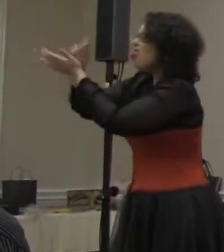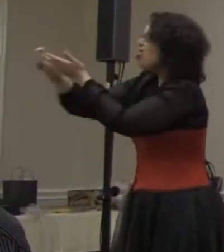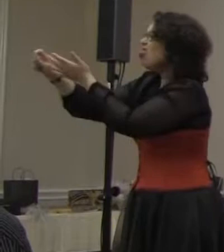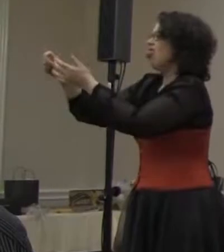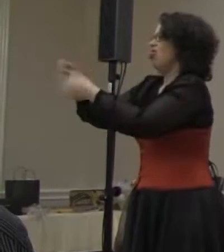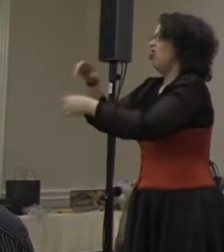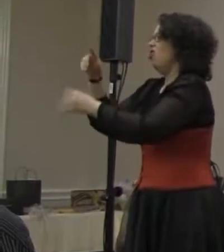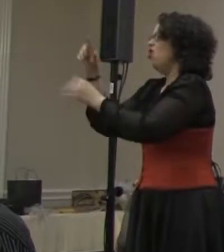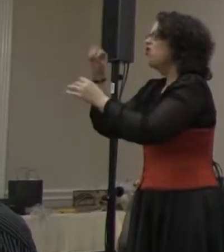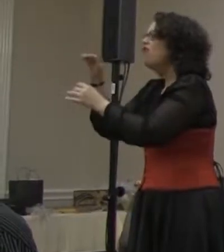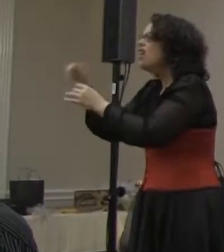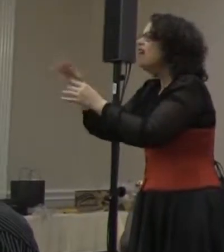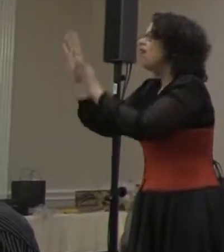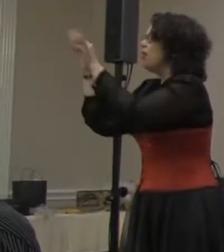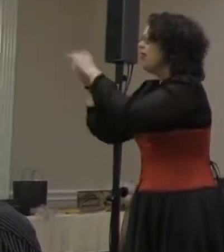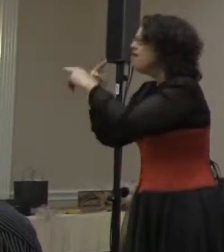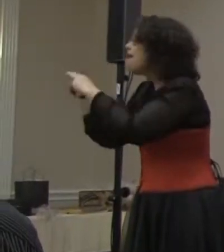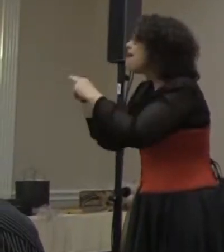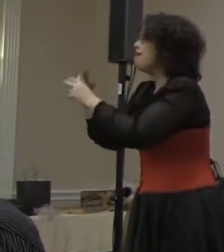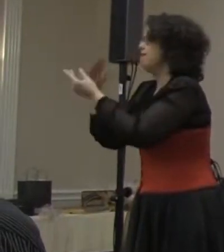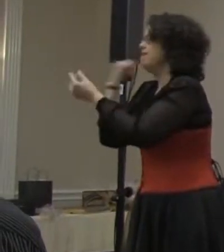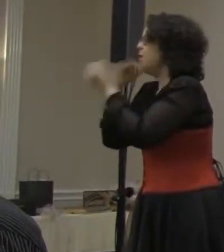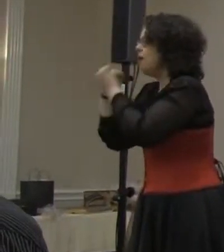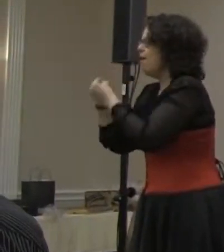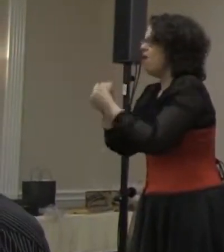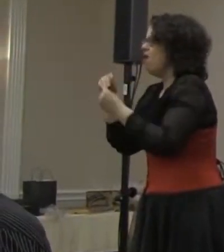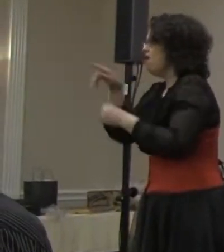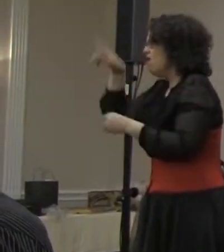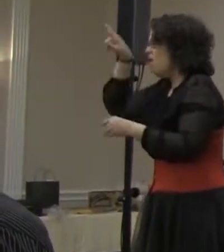names and numbers of the horny and harried.